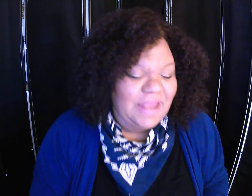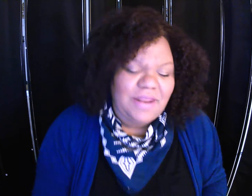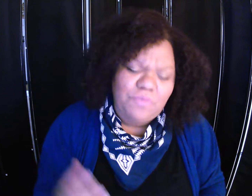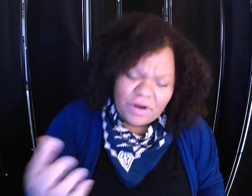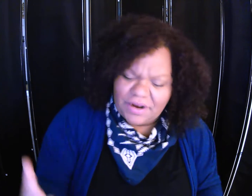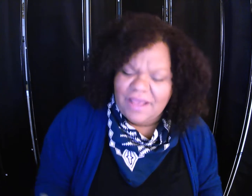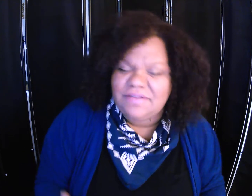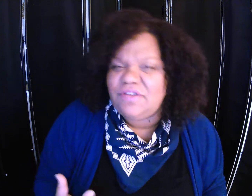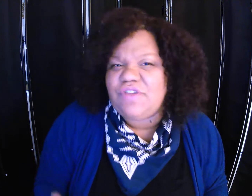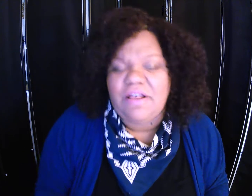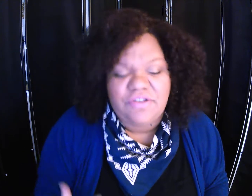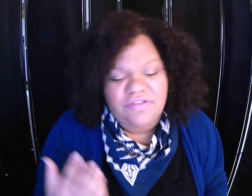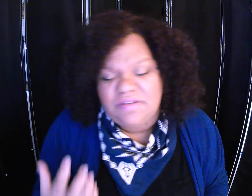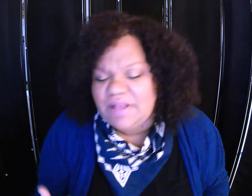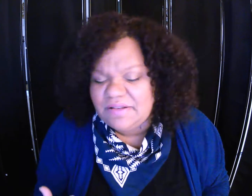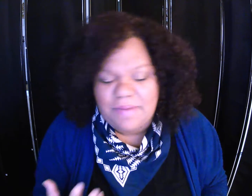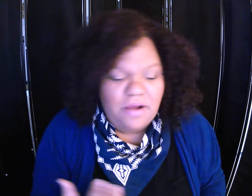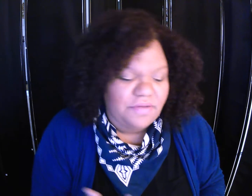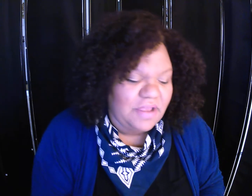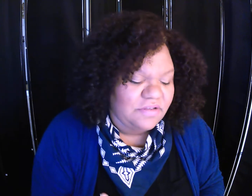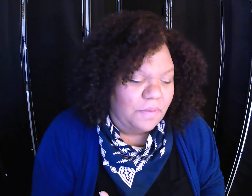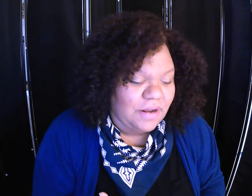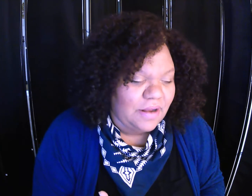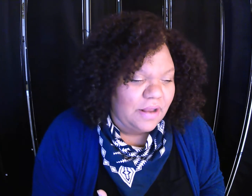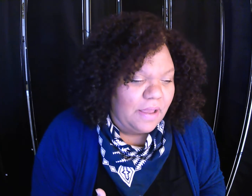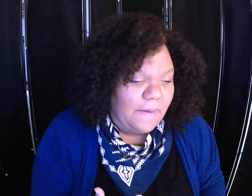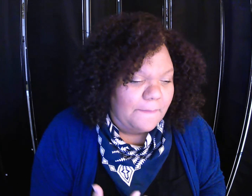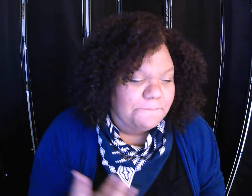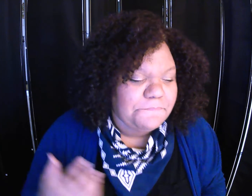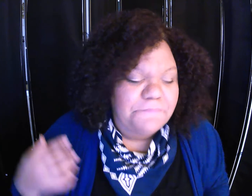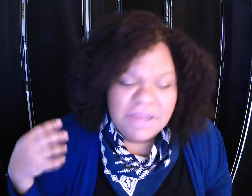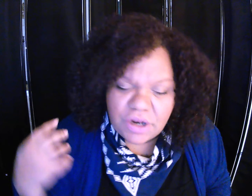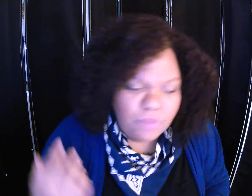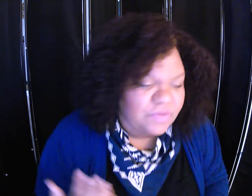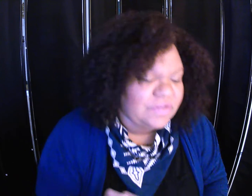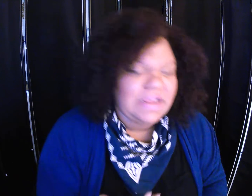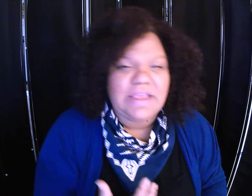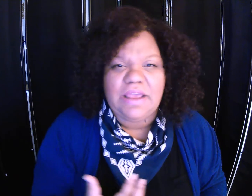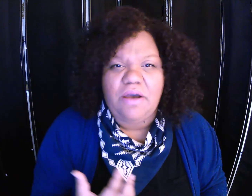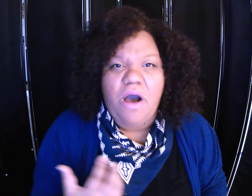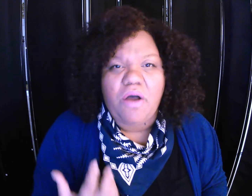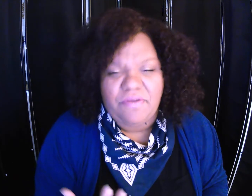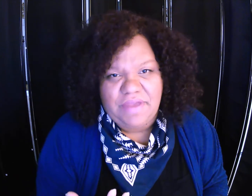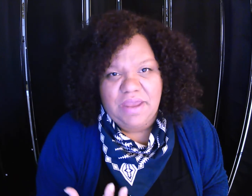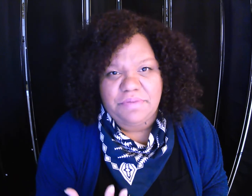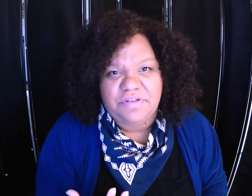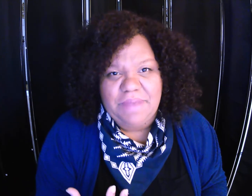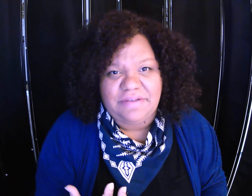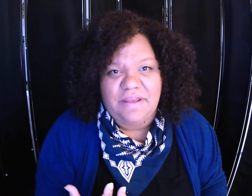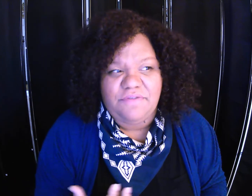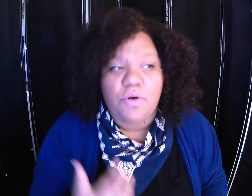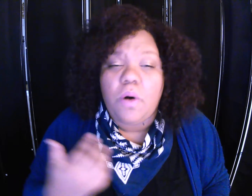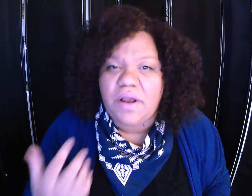And Morgan has these challenges, these things about her, things going on, but you don't see all of it in perspective, nor is